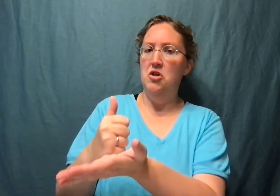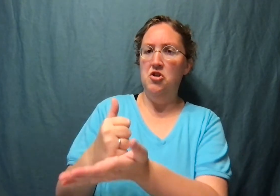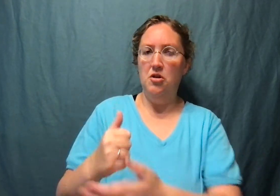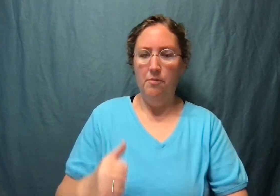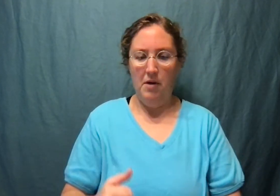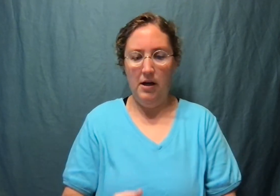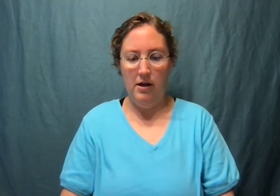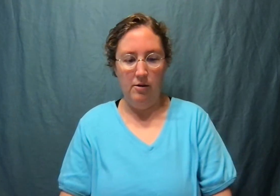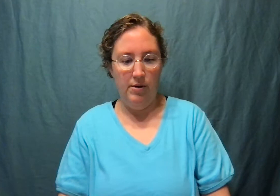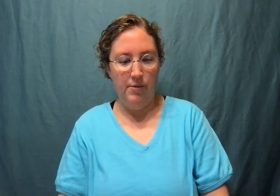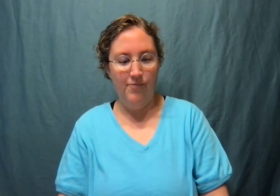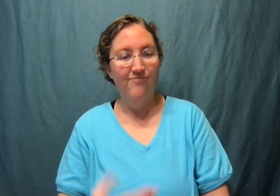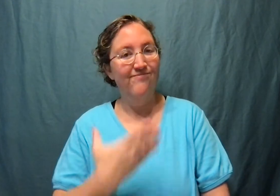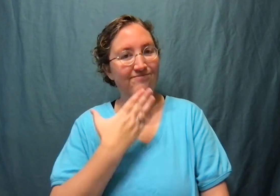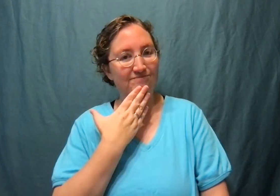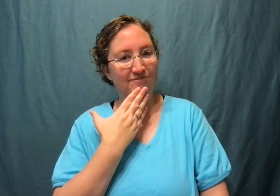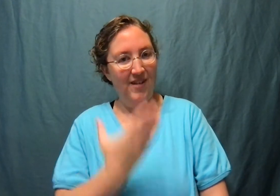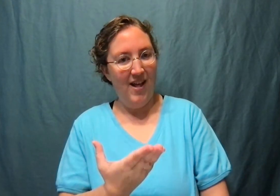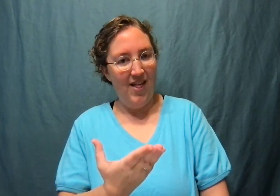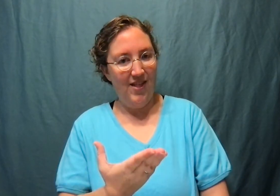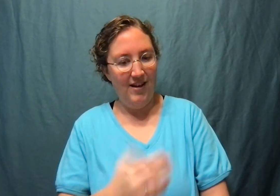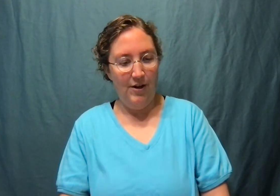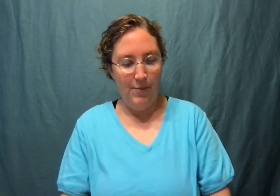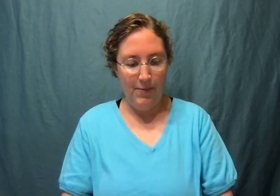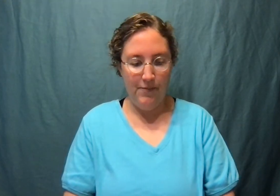sure, I can help you. Thank you.